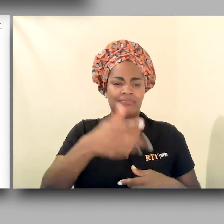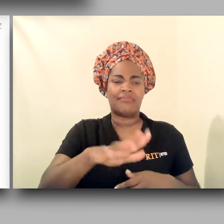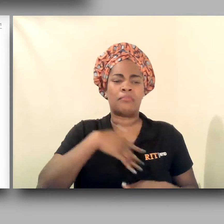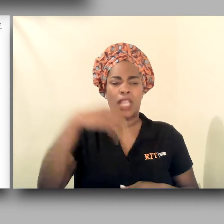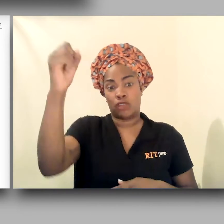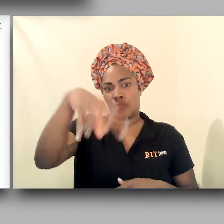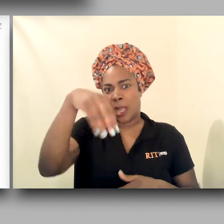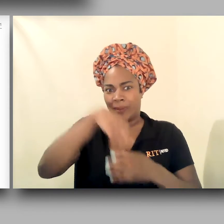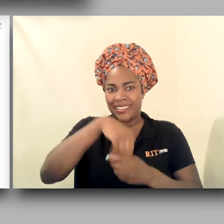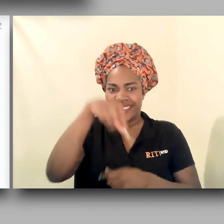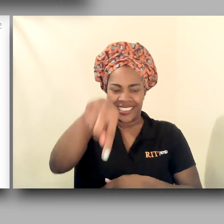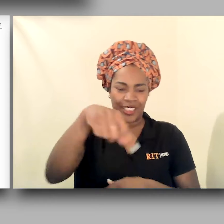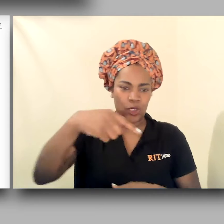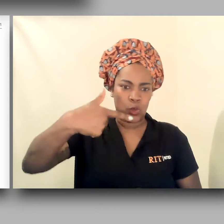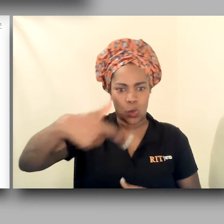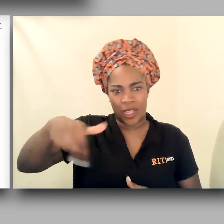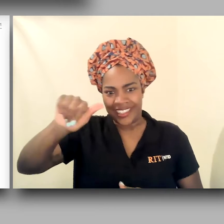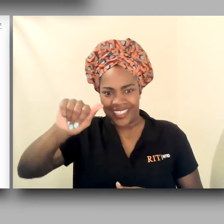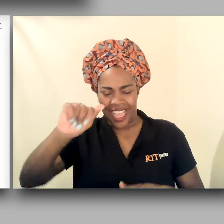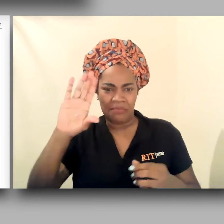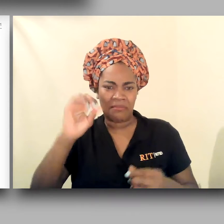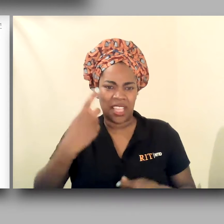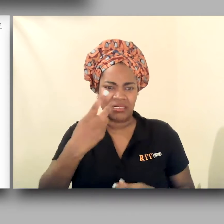And I want to know what you think.